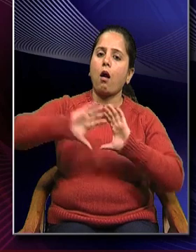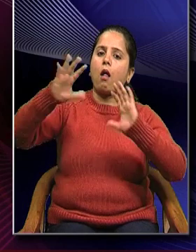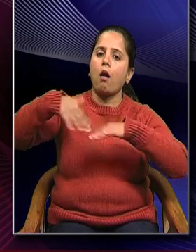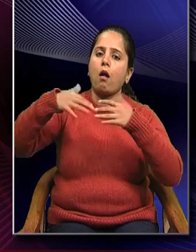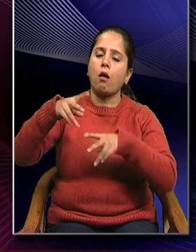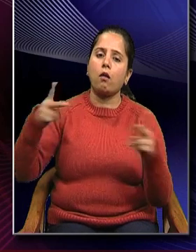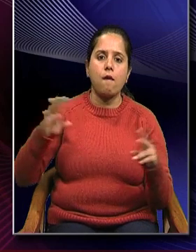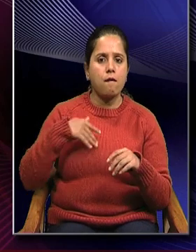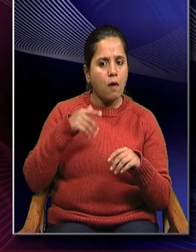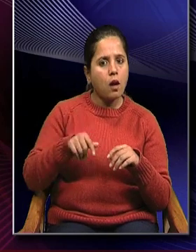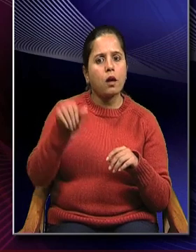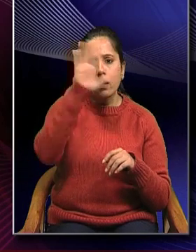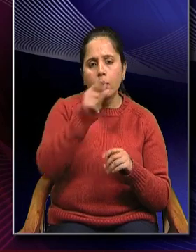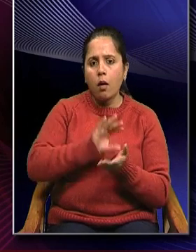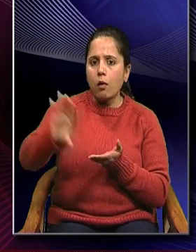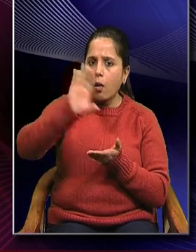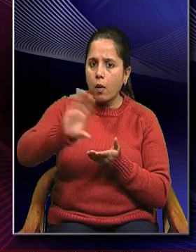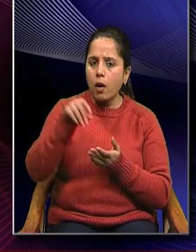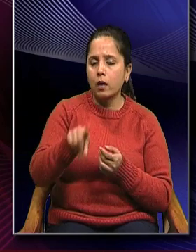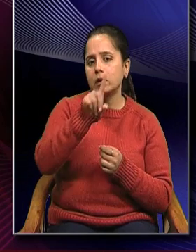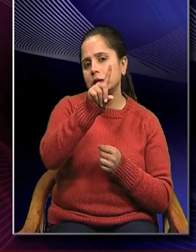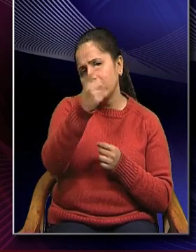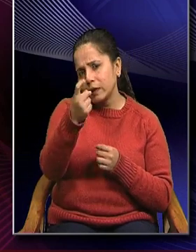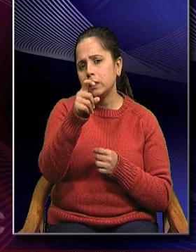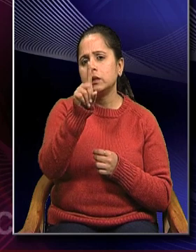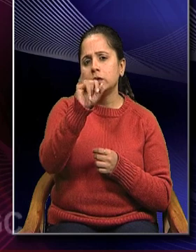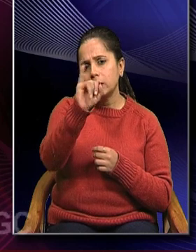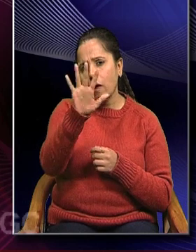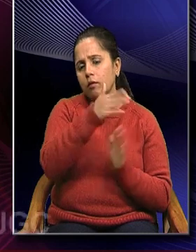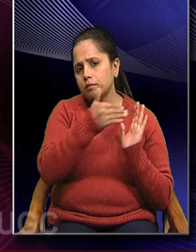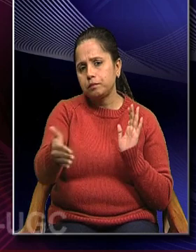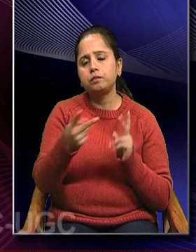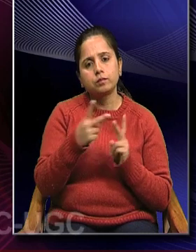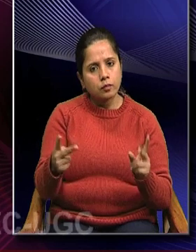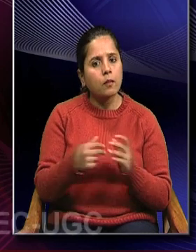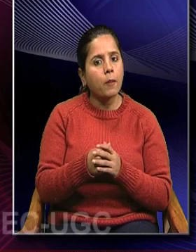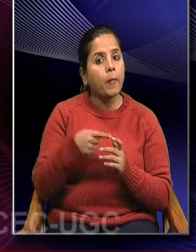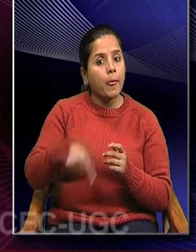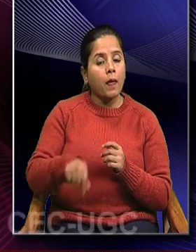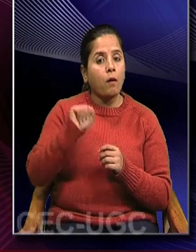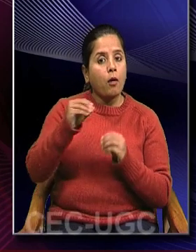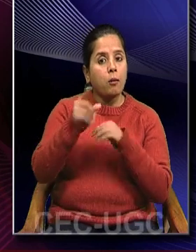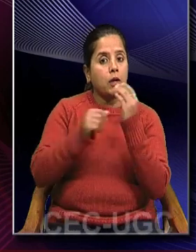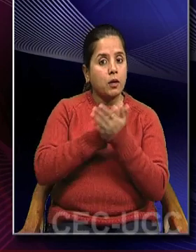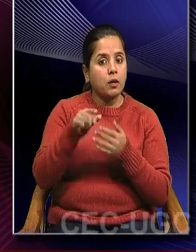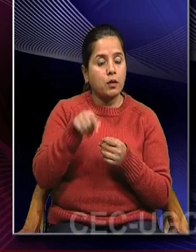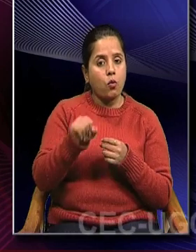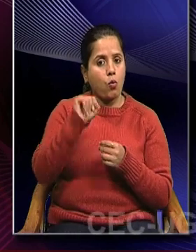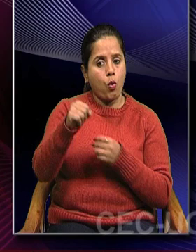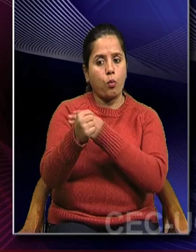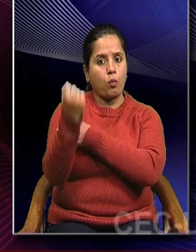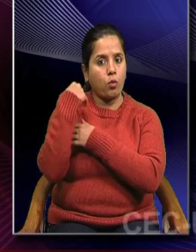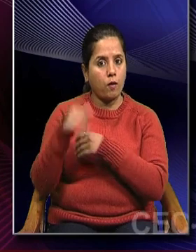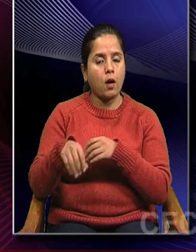taking place after 1765, where we find that when the British, they got the Diwani rights of